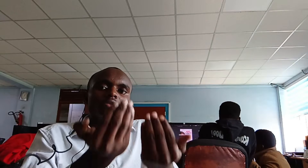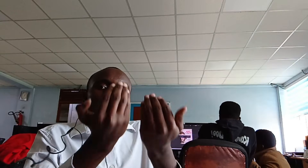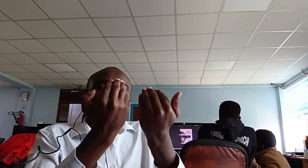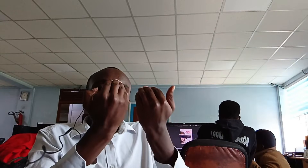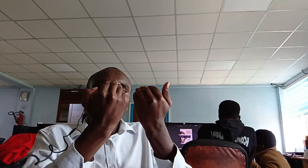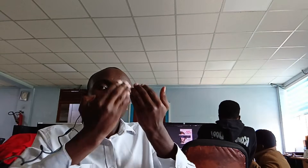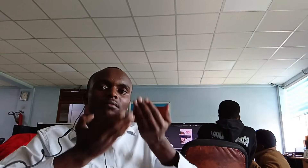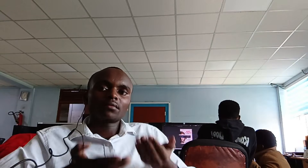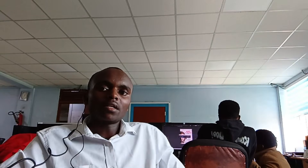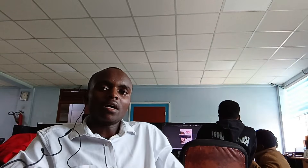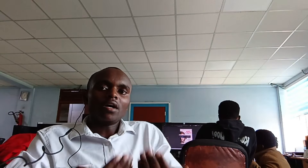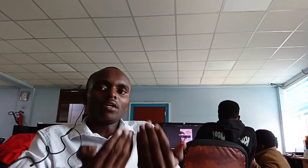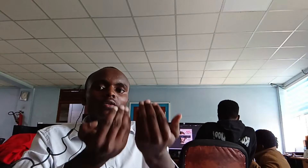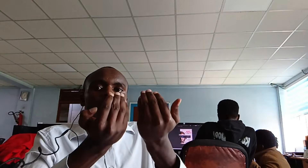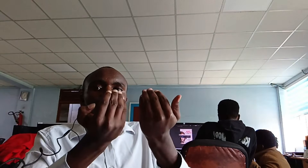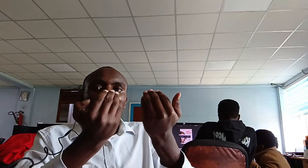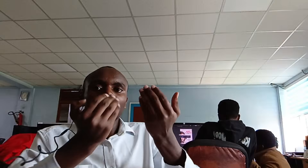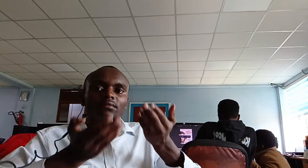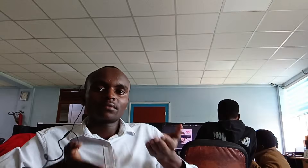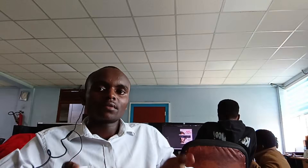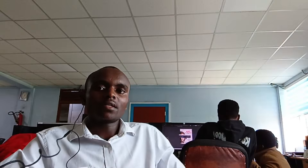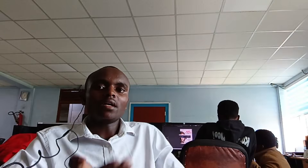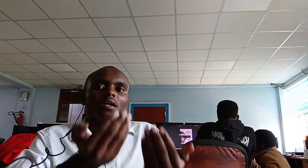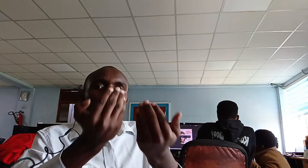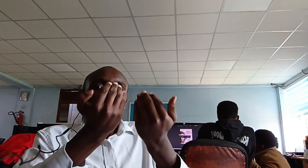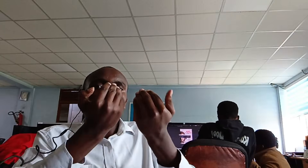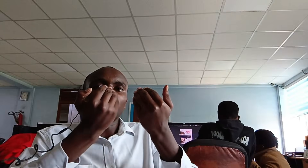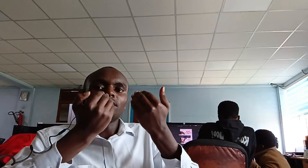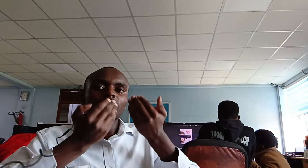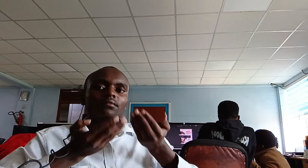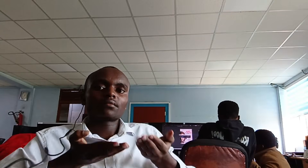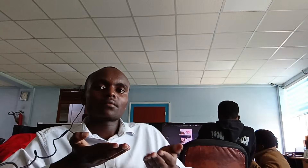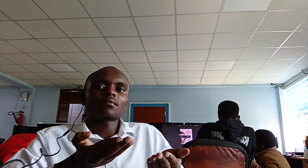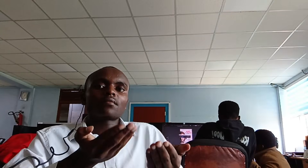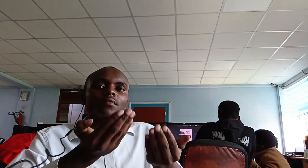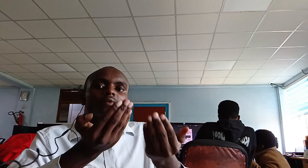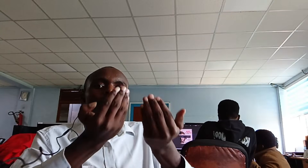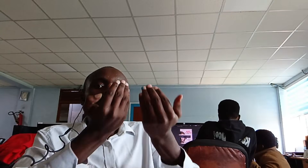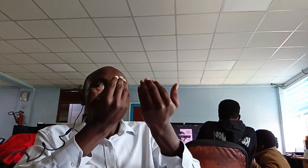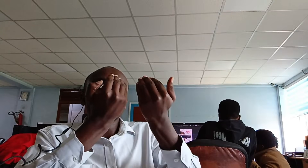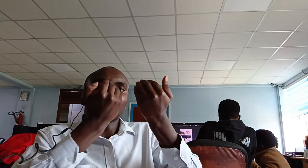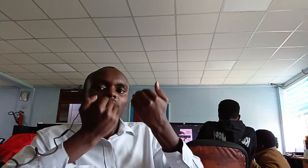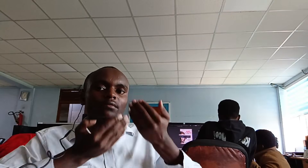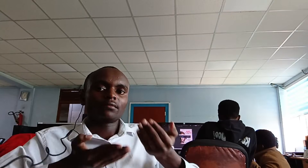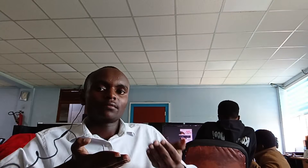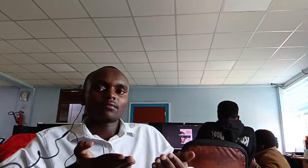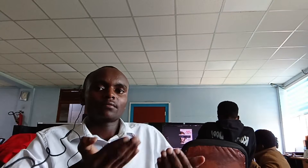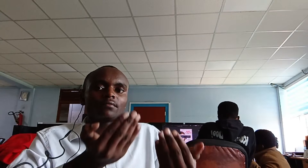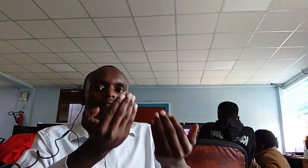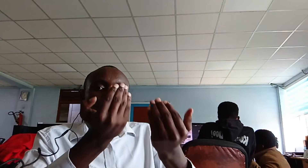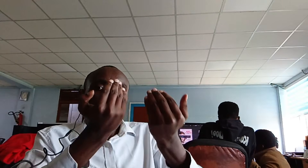twin, twin, twin, twin,